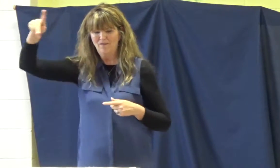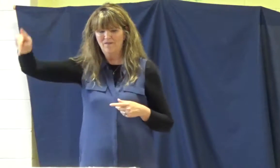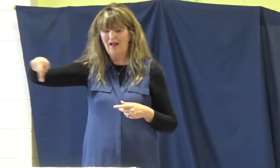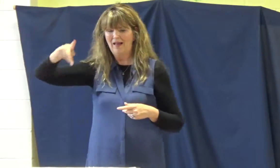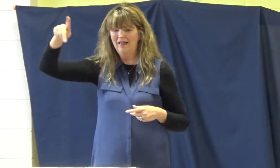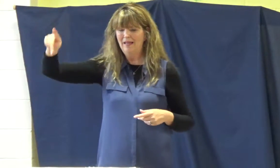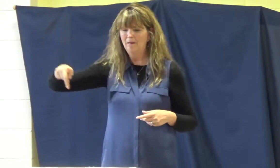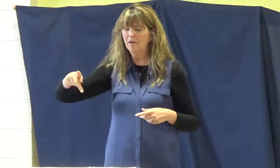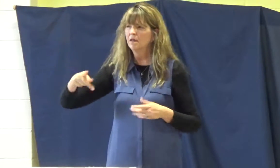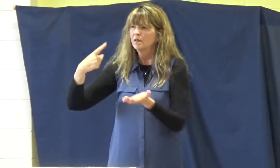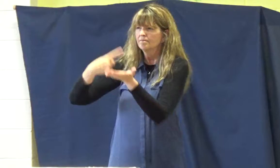letter to Philemon